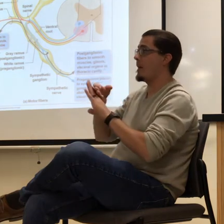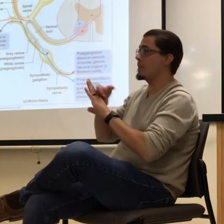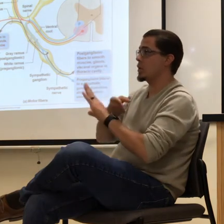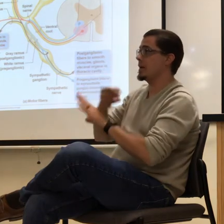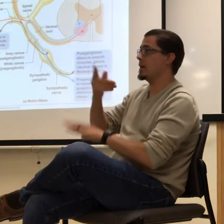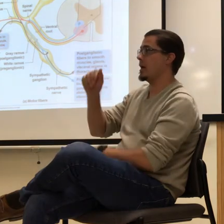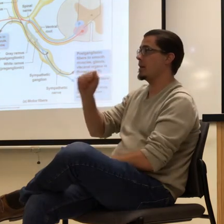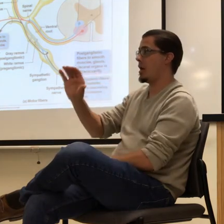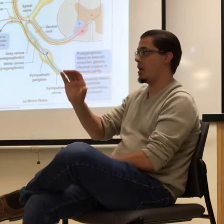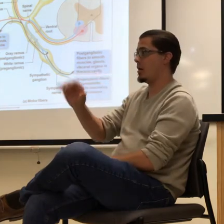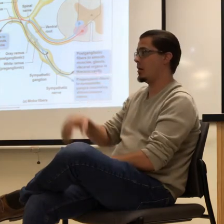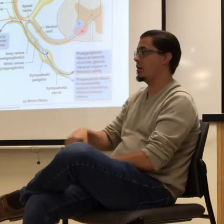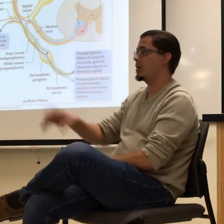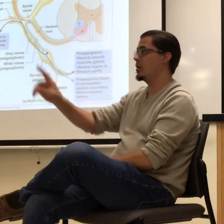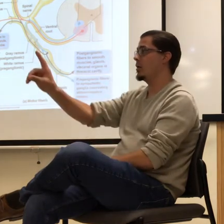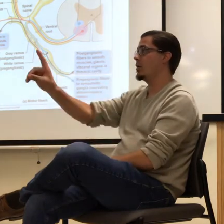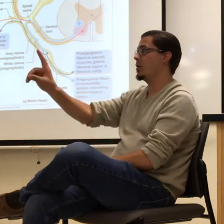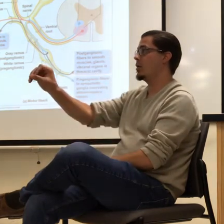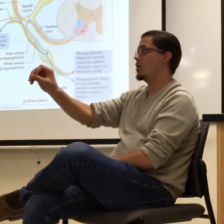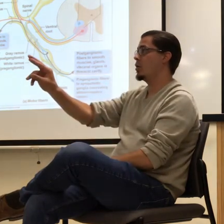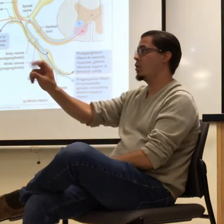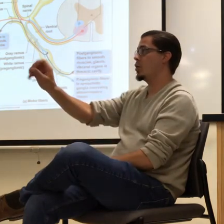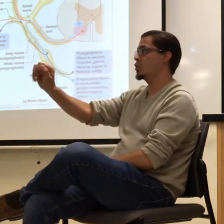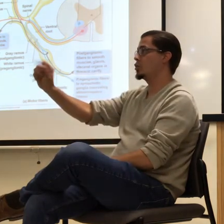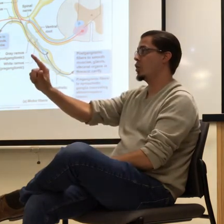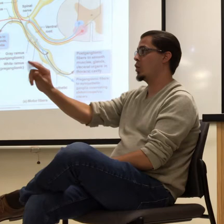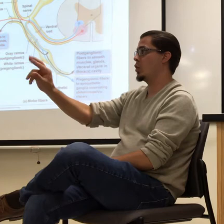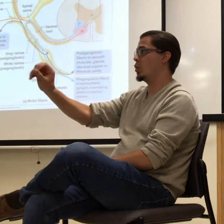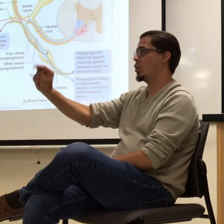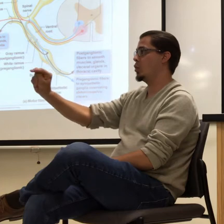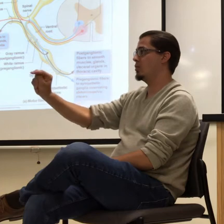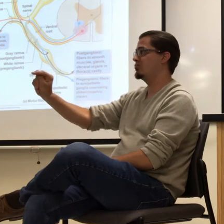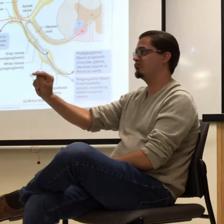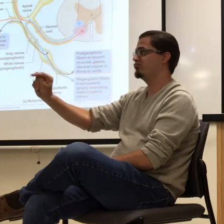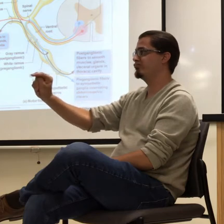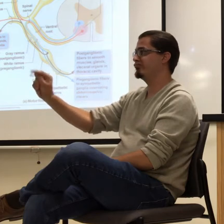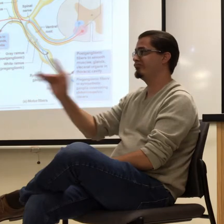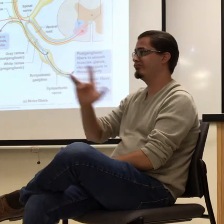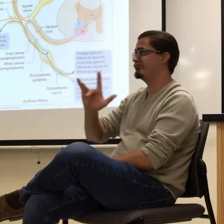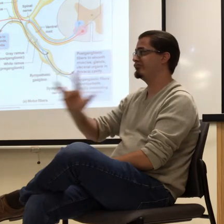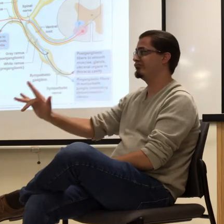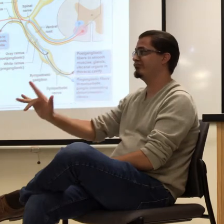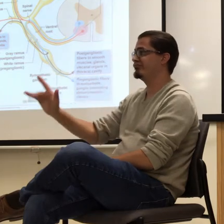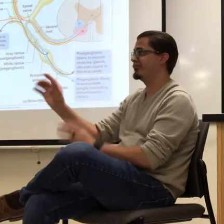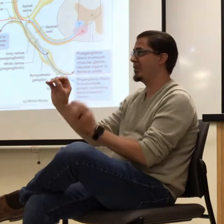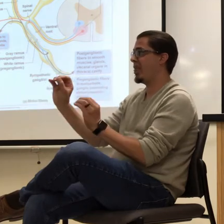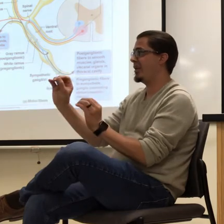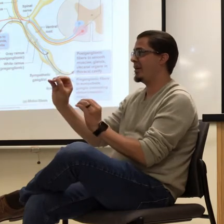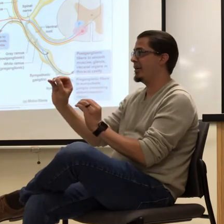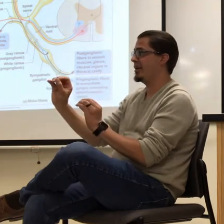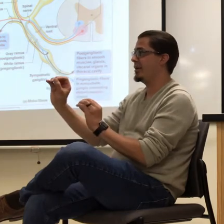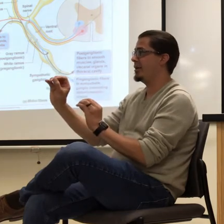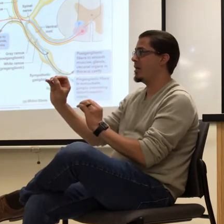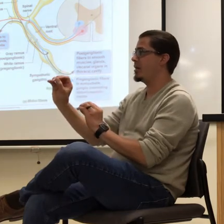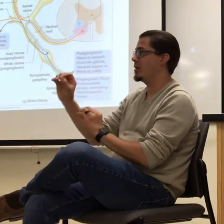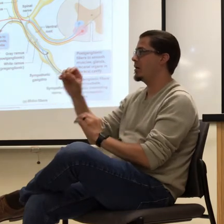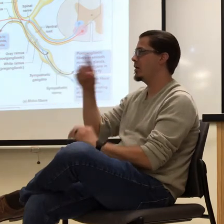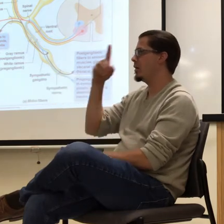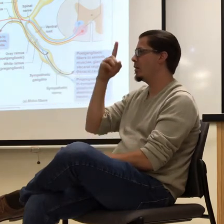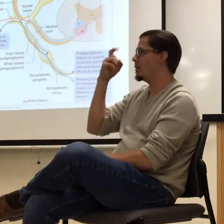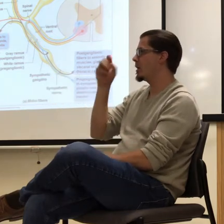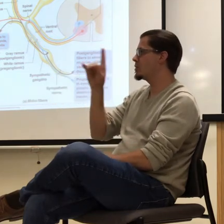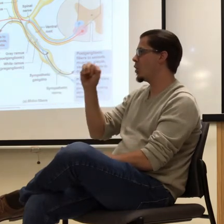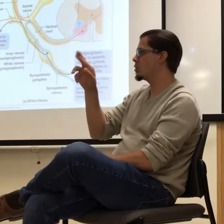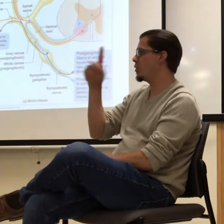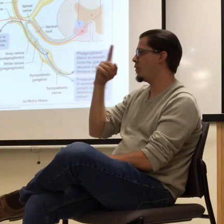Okay, dorsal root? There's nothing in there. Because remember, dorsal is for what? Sensory coming